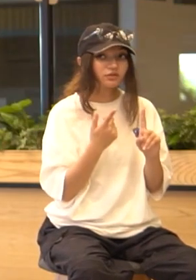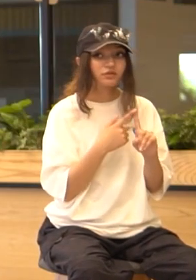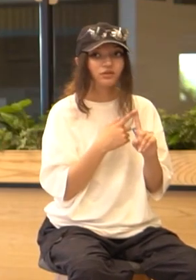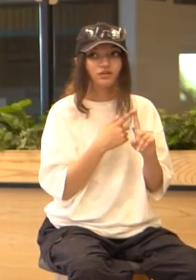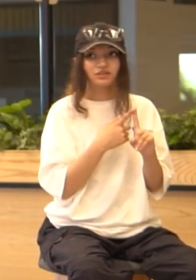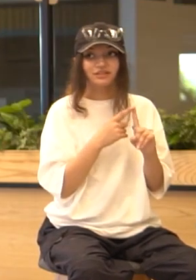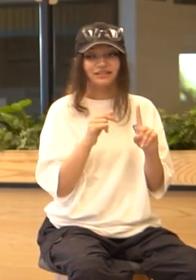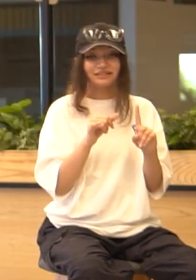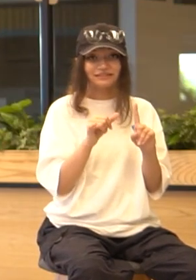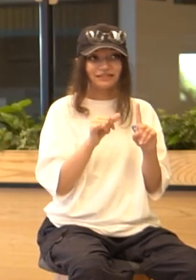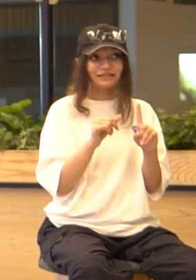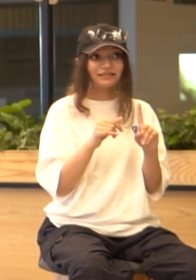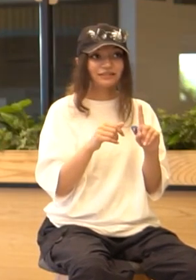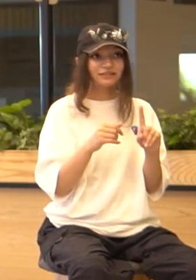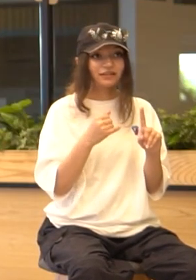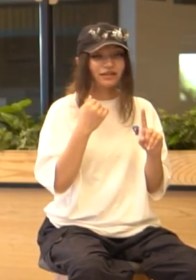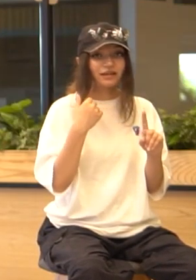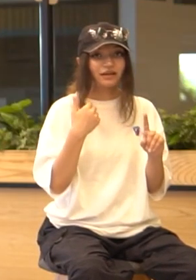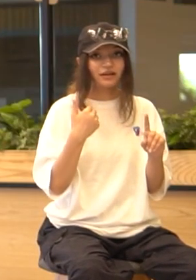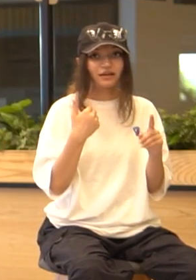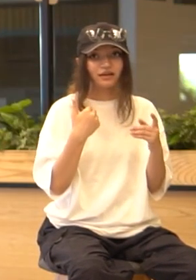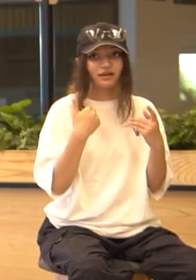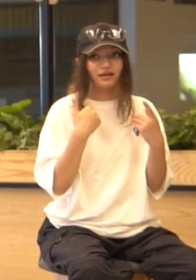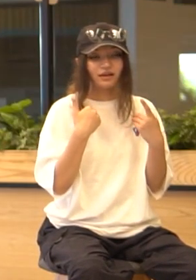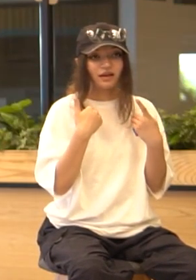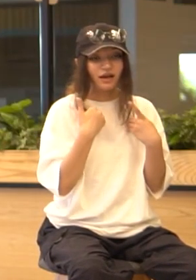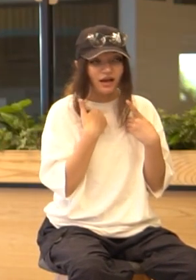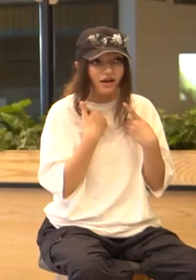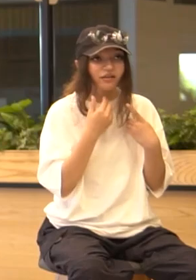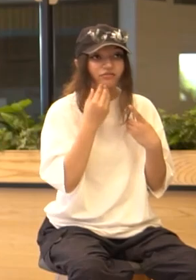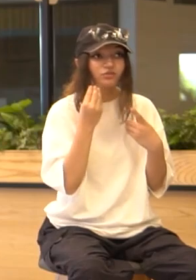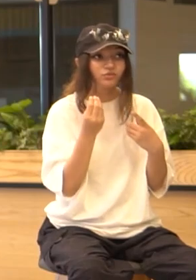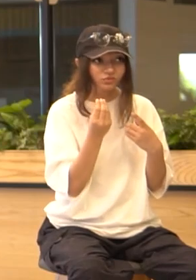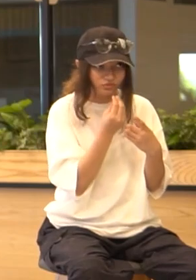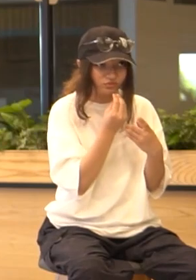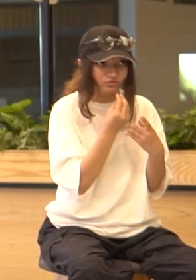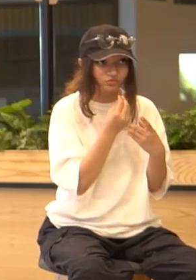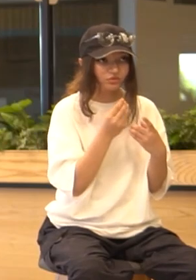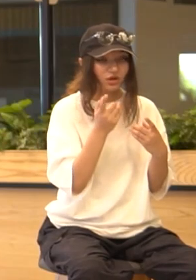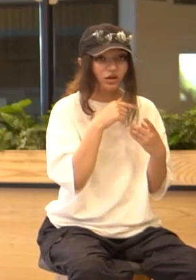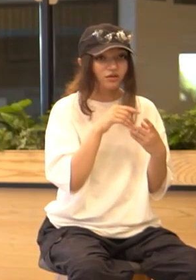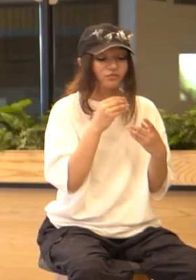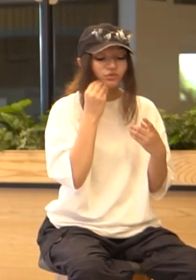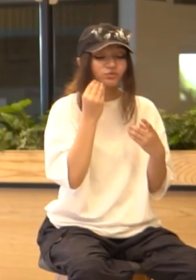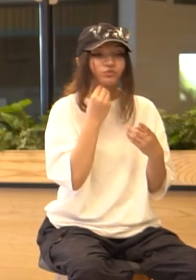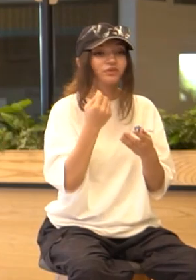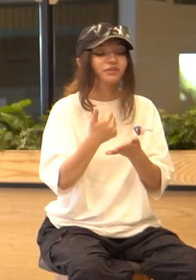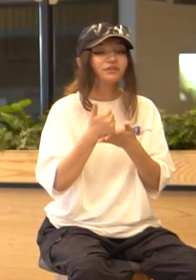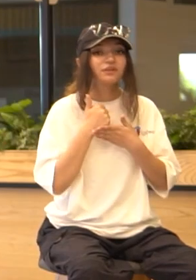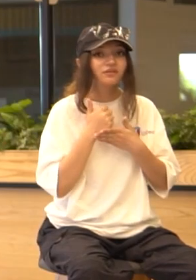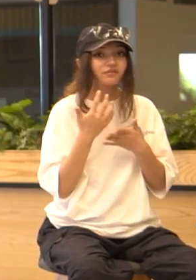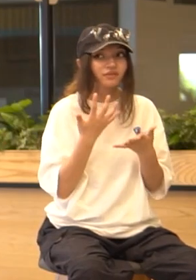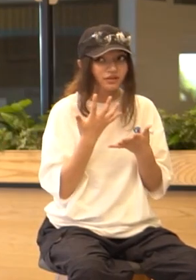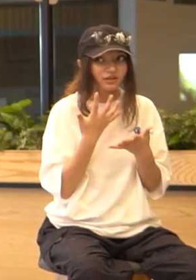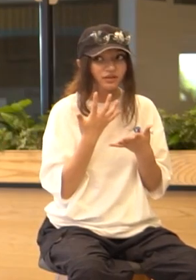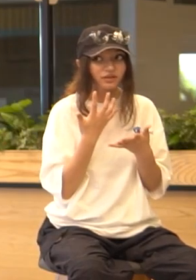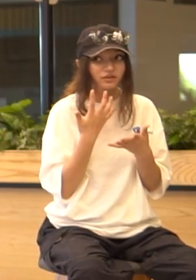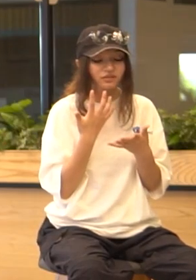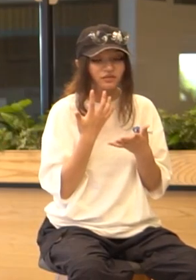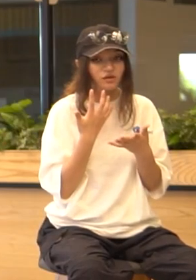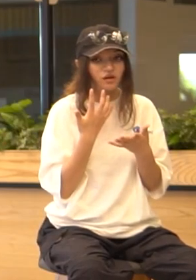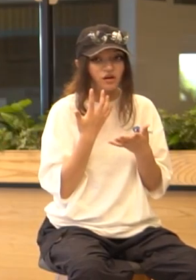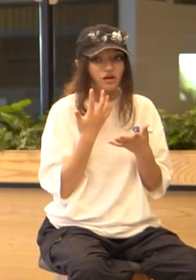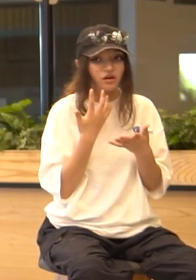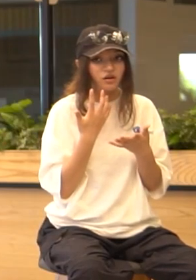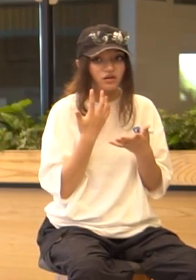you know, having a checklist. I think like Urdu, this Urdu project gave, by the end of it, I had this